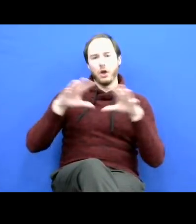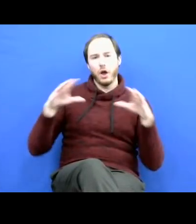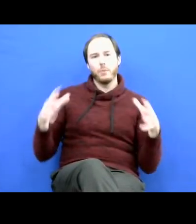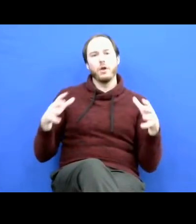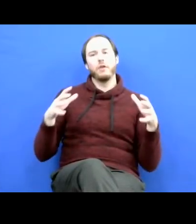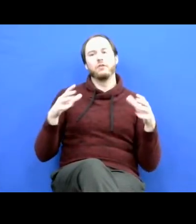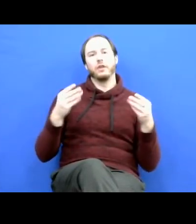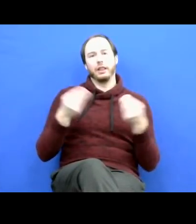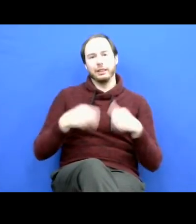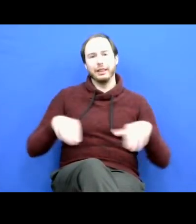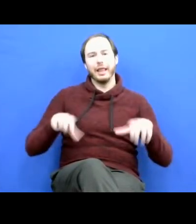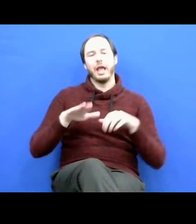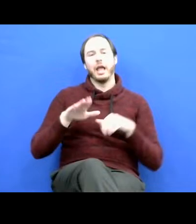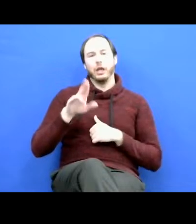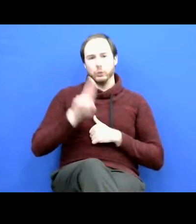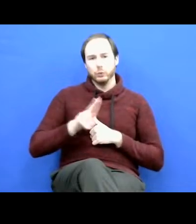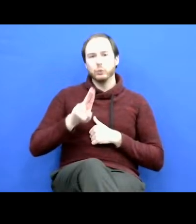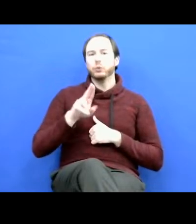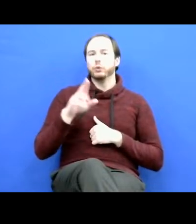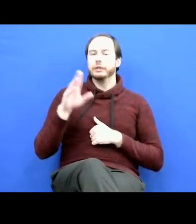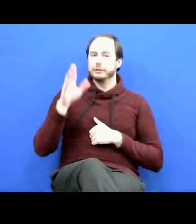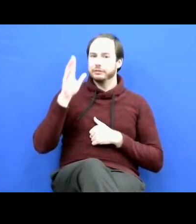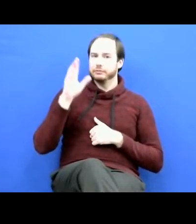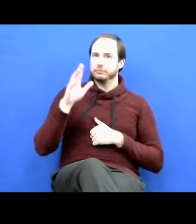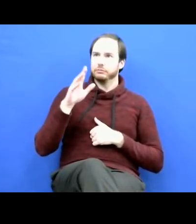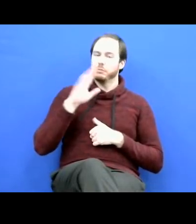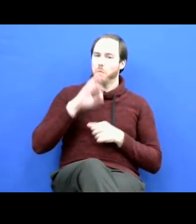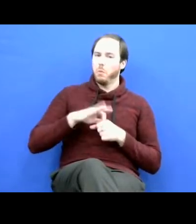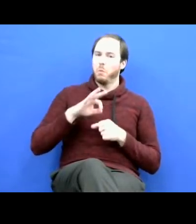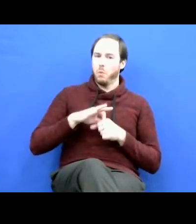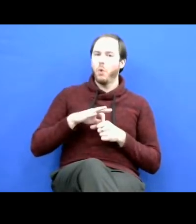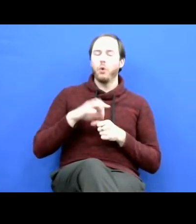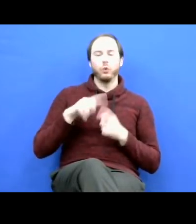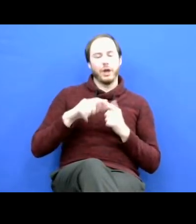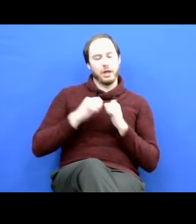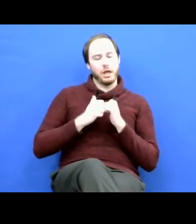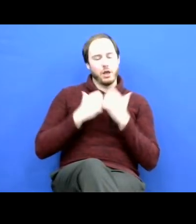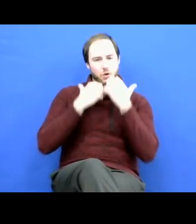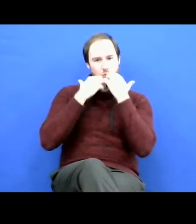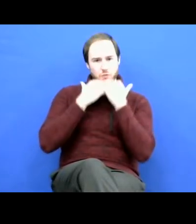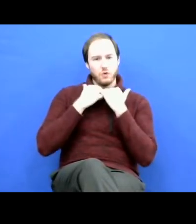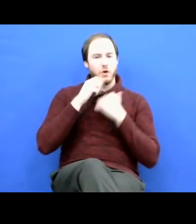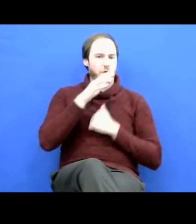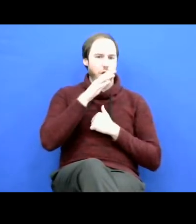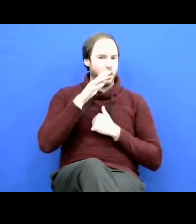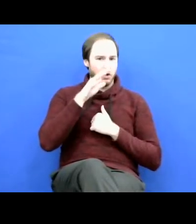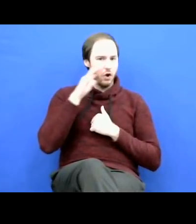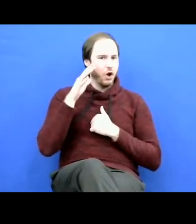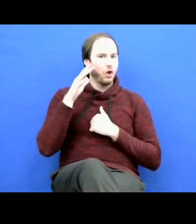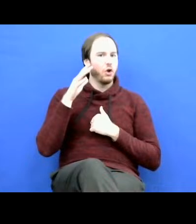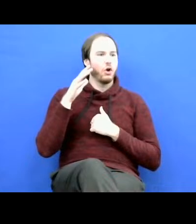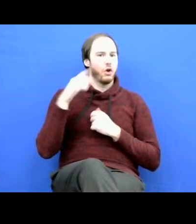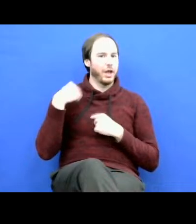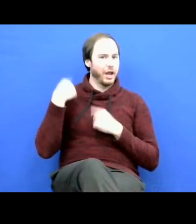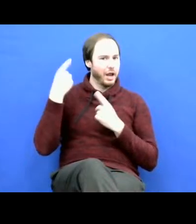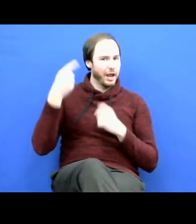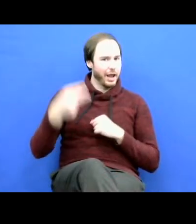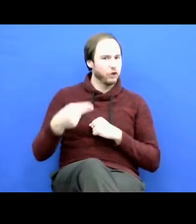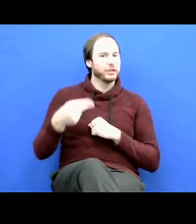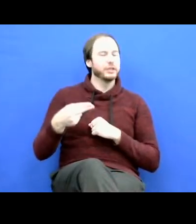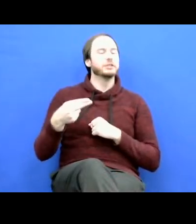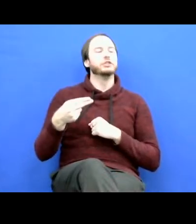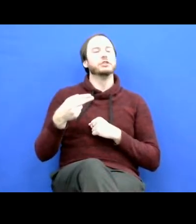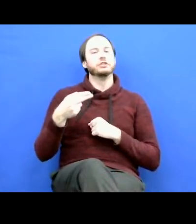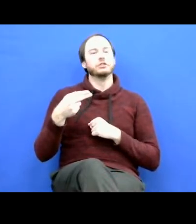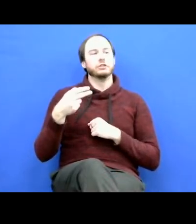plan, they had done a poll, and preserving our agricultural heritage